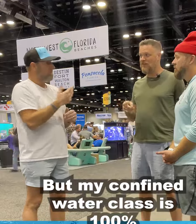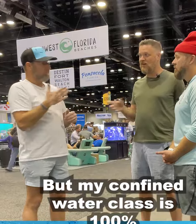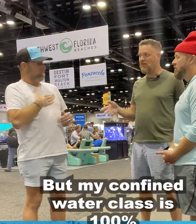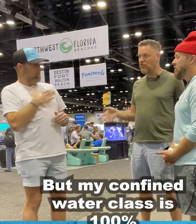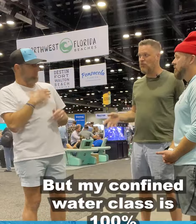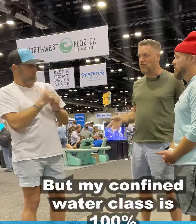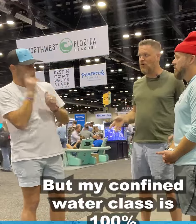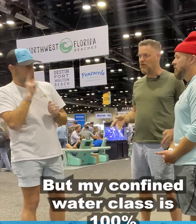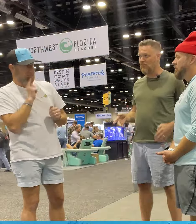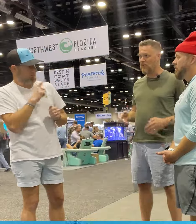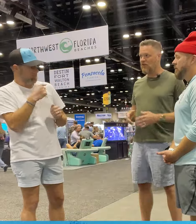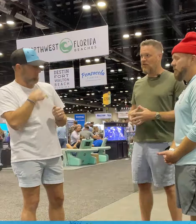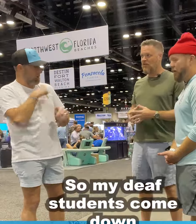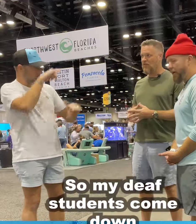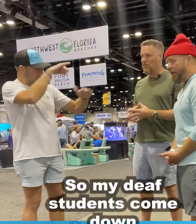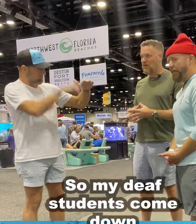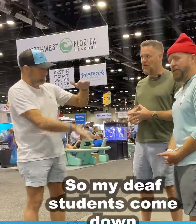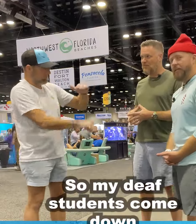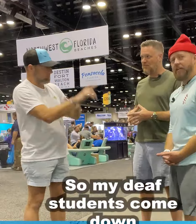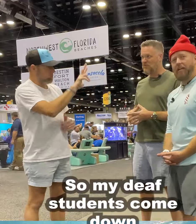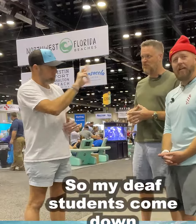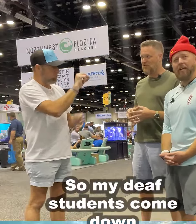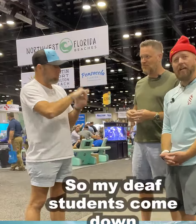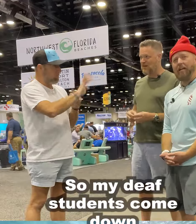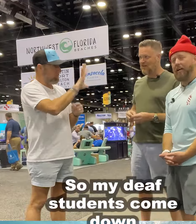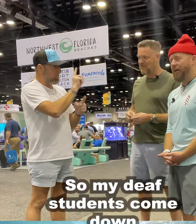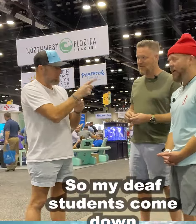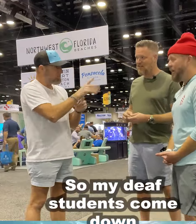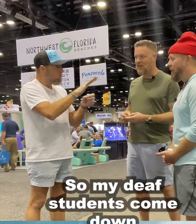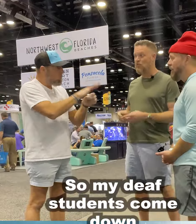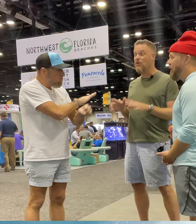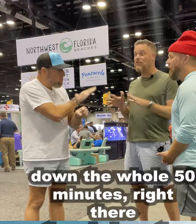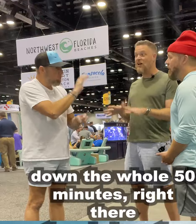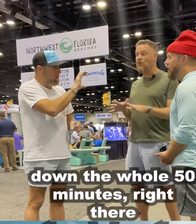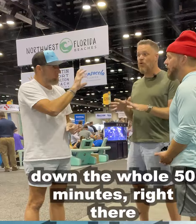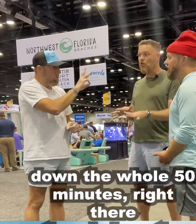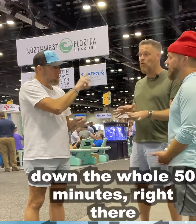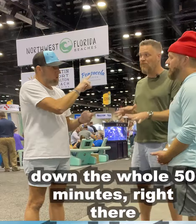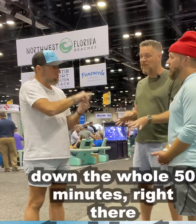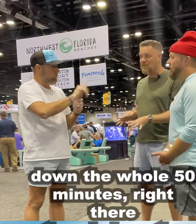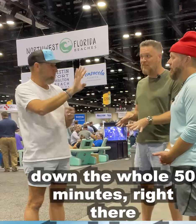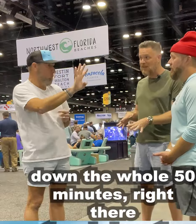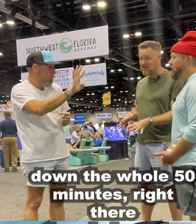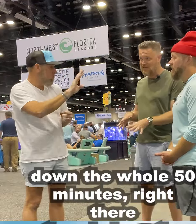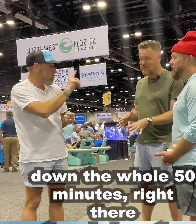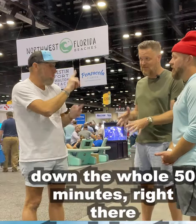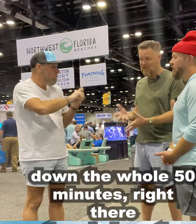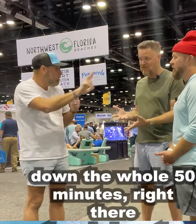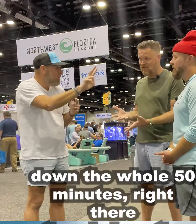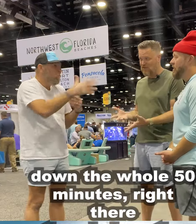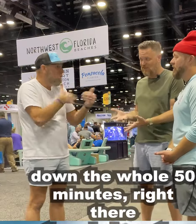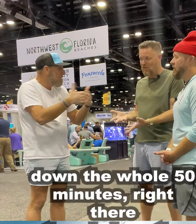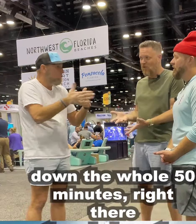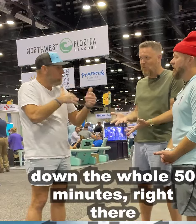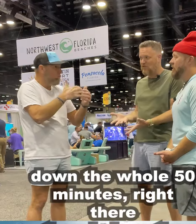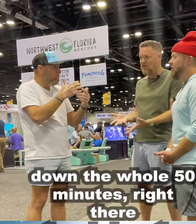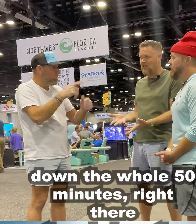done underwater. So my deaf students come down and say down, we're down the whole 50 minutes, right? There's a whole entire